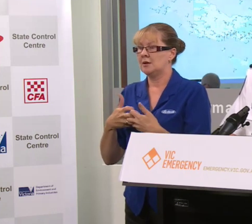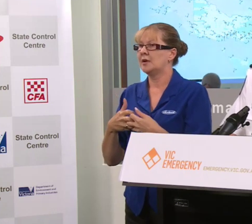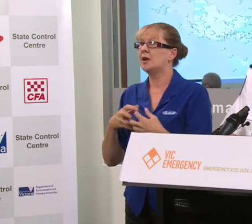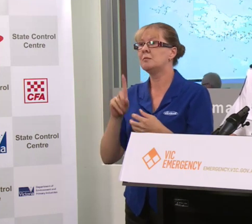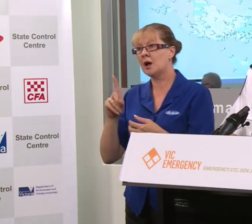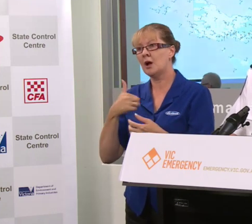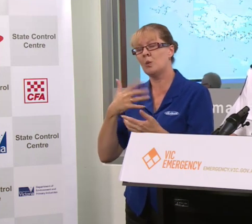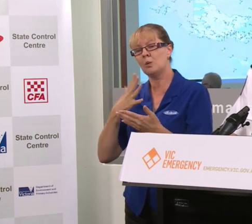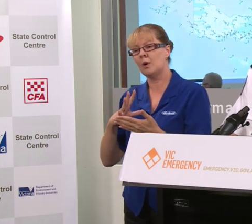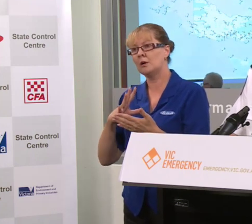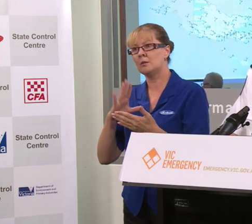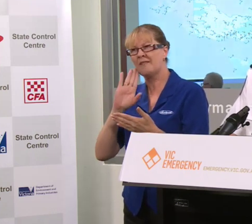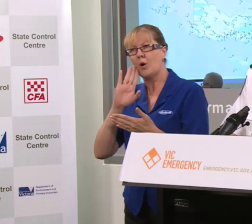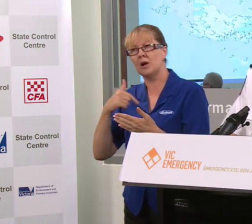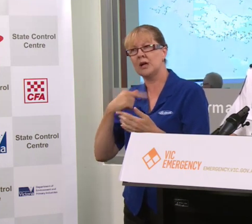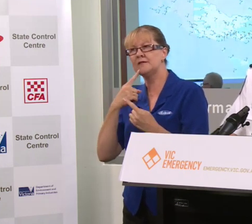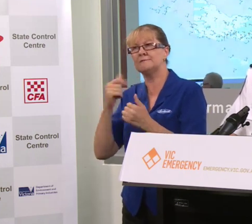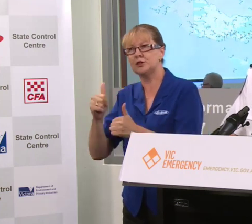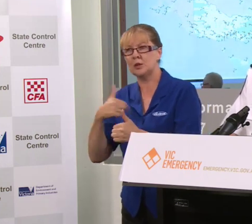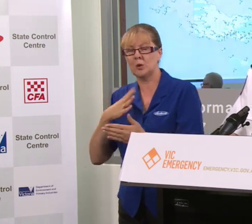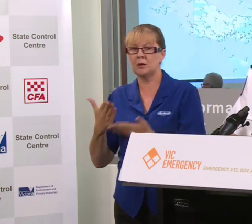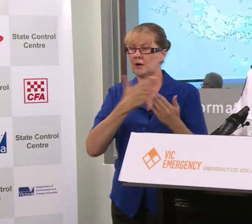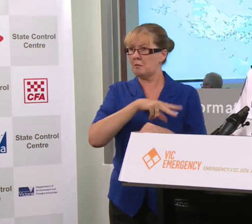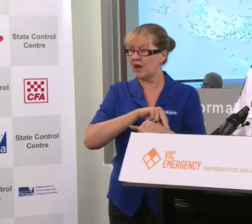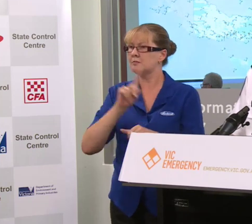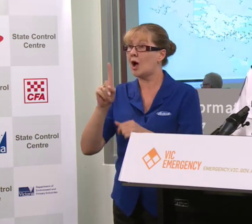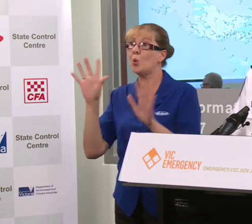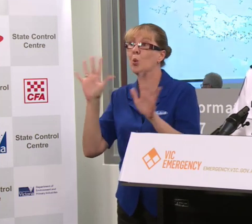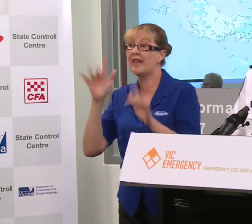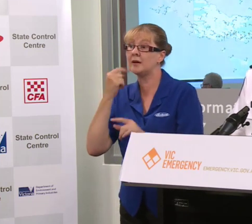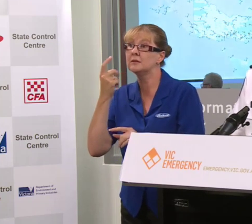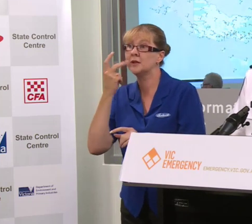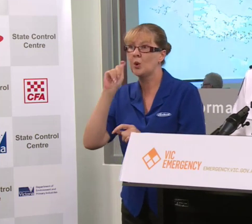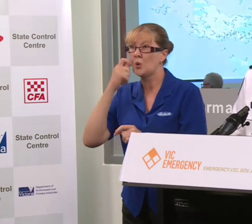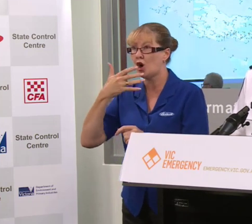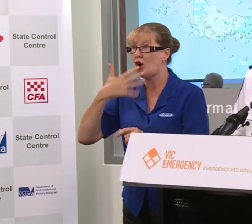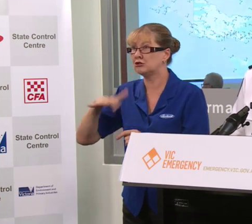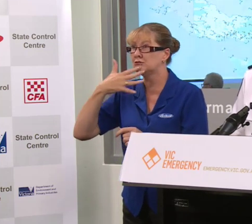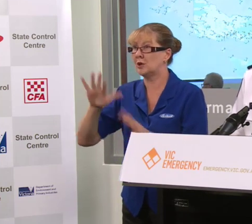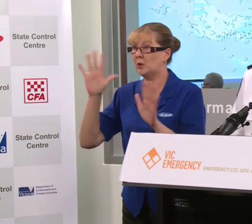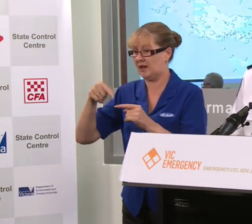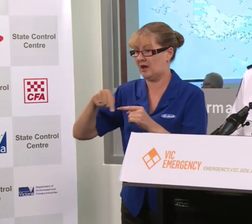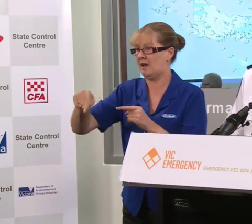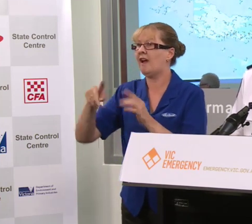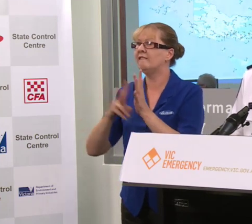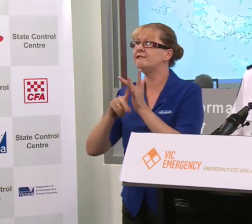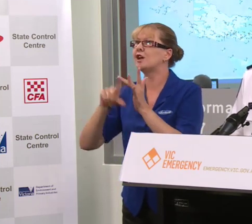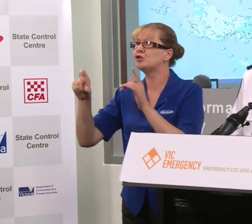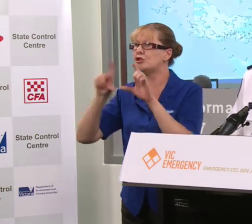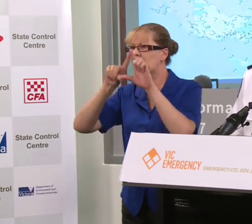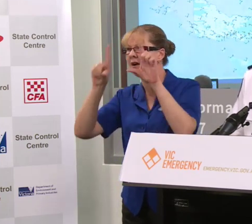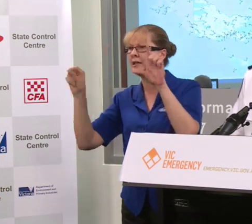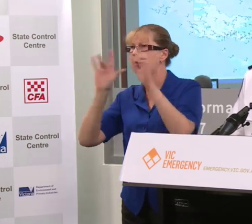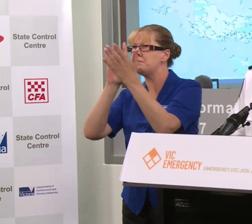before I hand over to Chief Commissioner Lay, the weather for the next couple of days. We move back to hot weather. The northern part of Victoria will move into the high